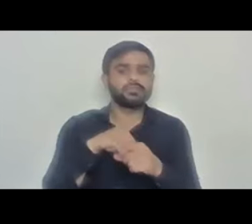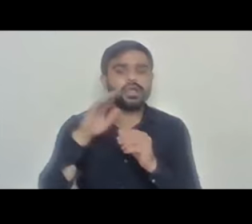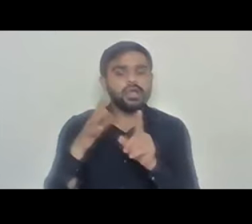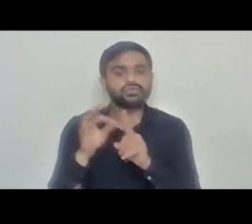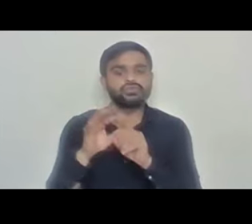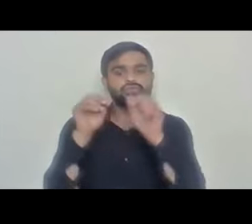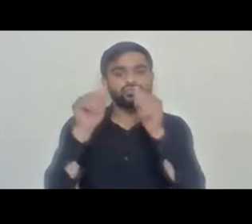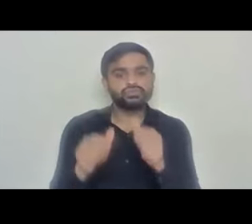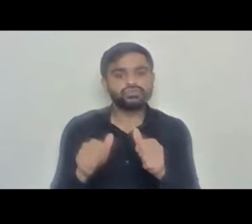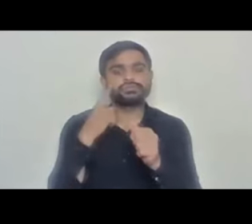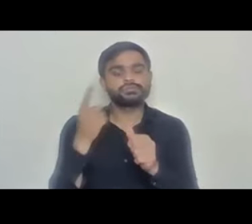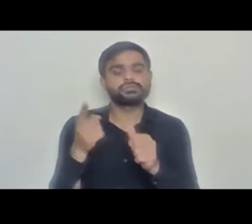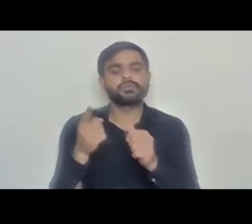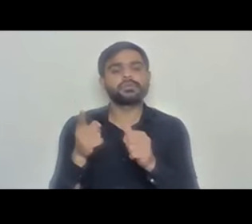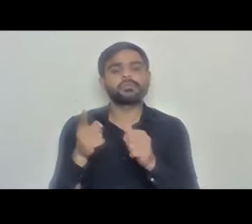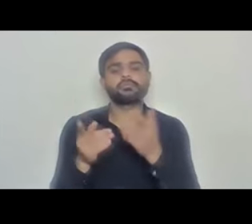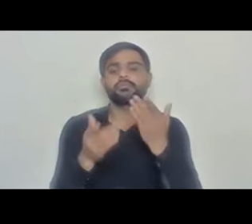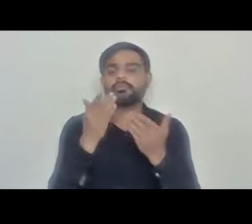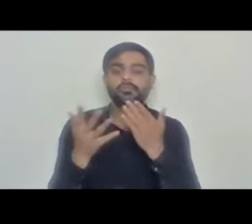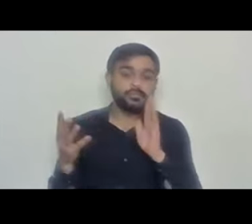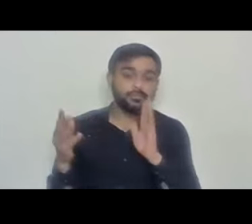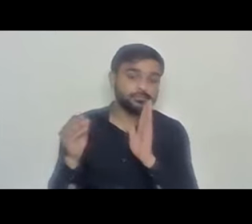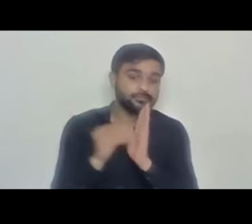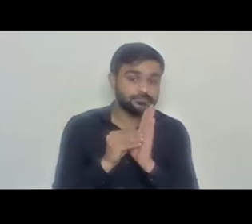reported gender related crimes. It might